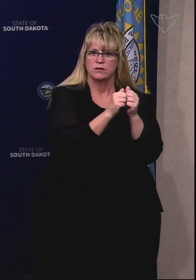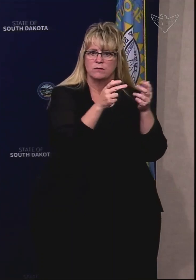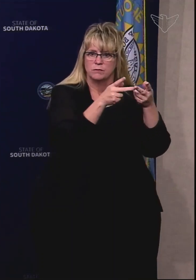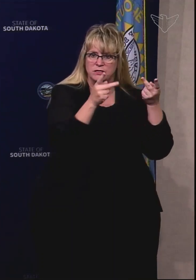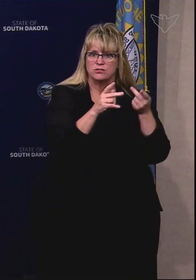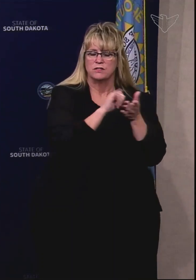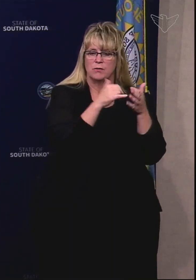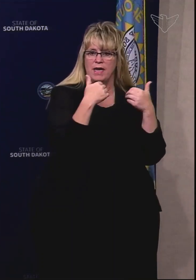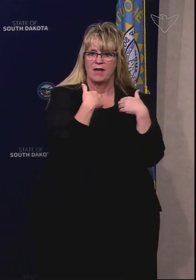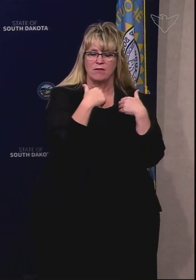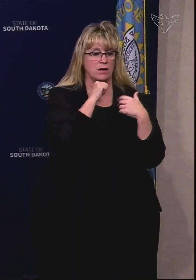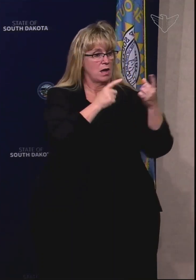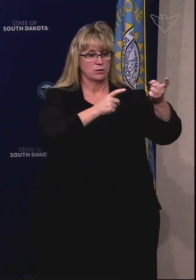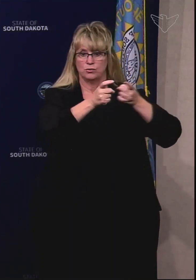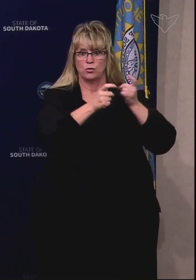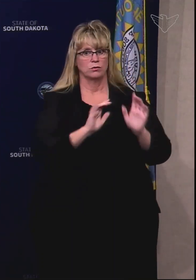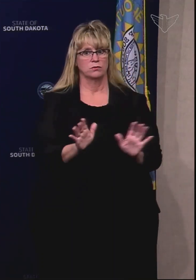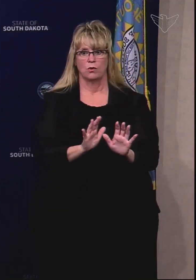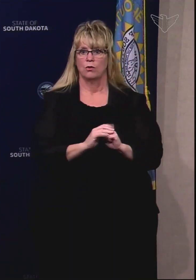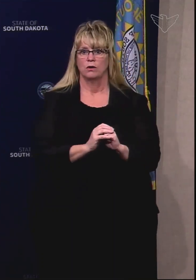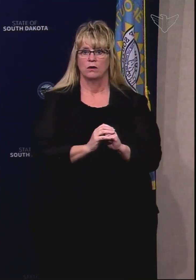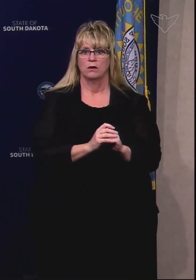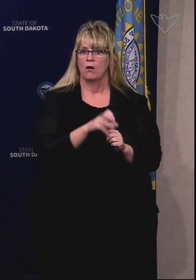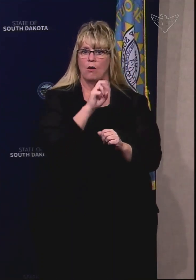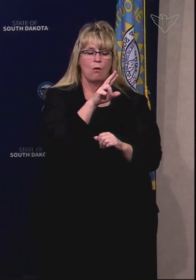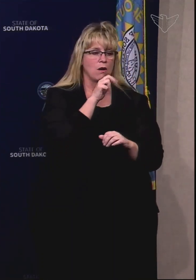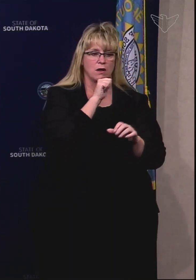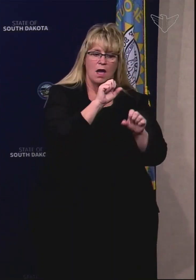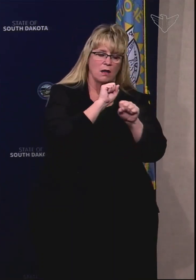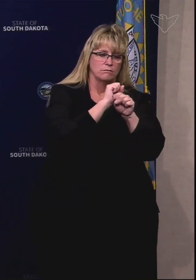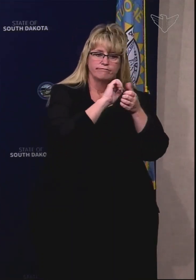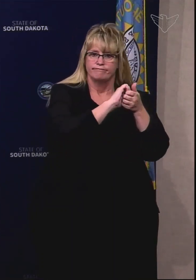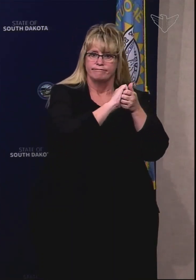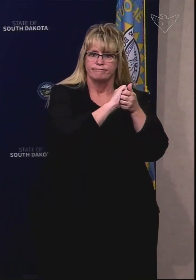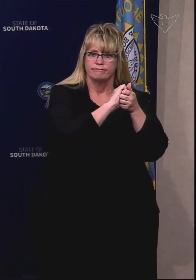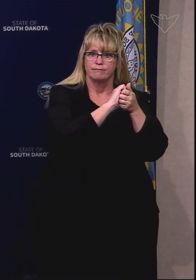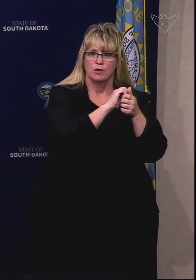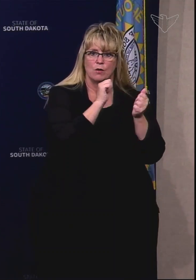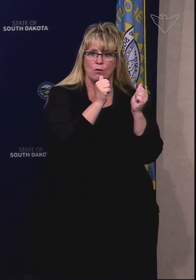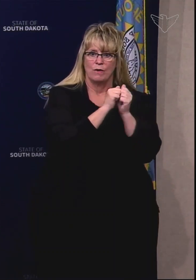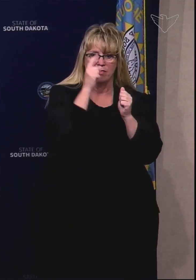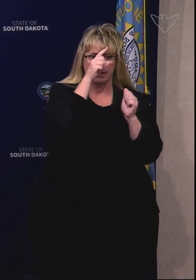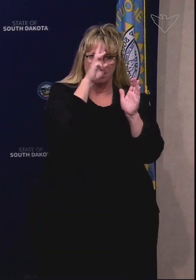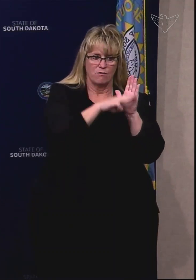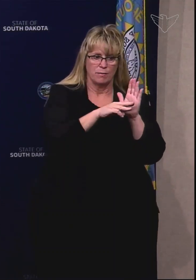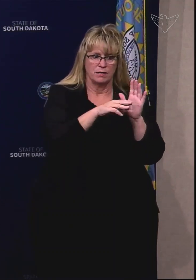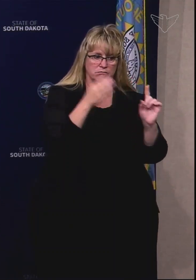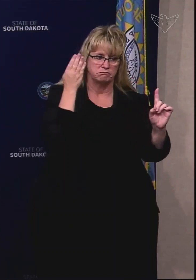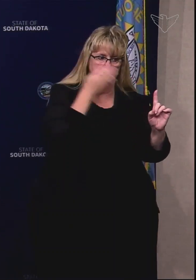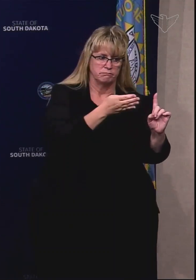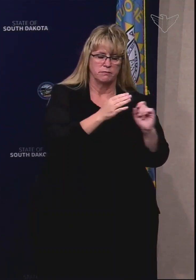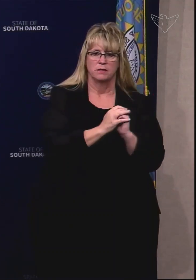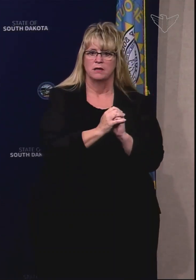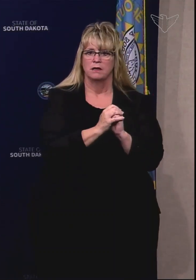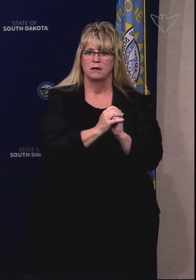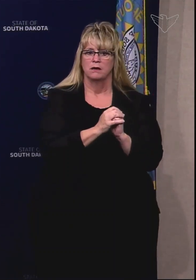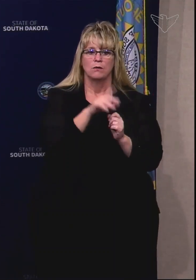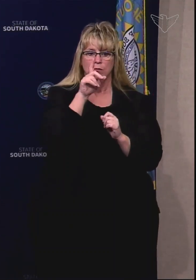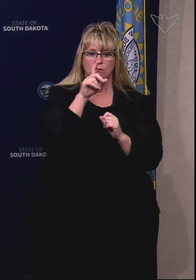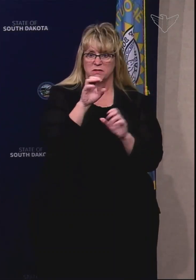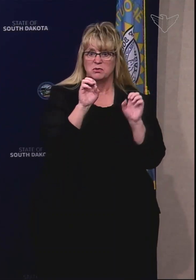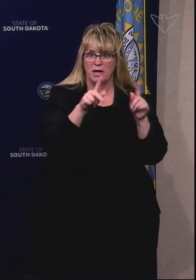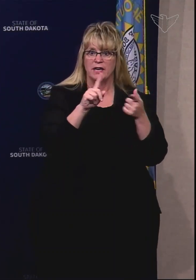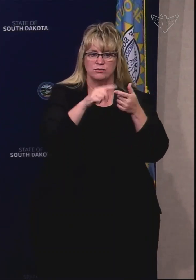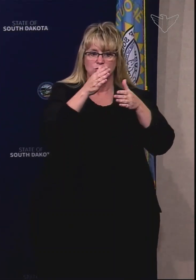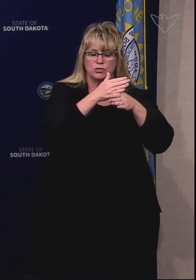that we have, not control or coercion or the heavy hand of government. We should never be afraid to share our